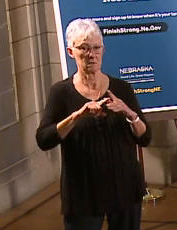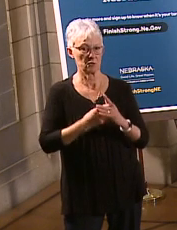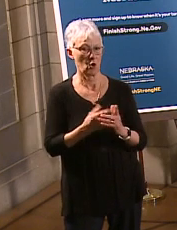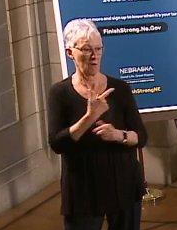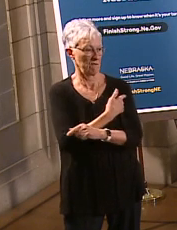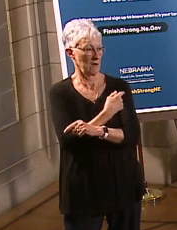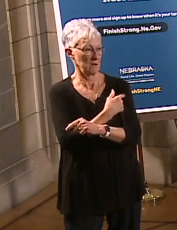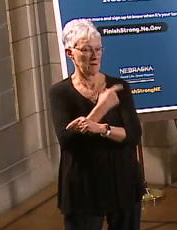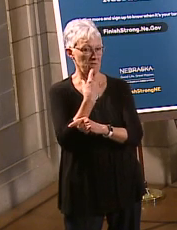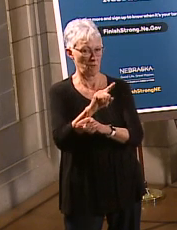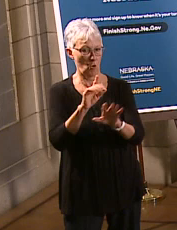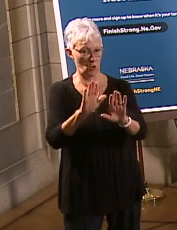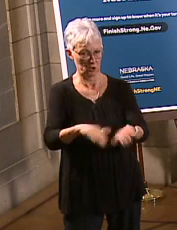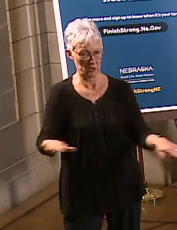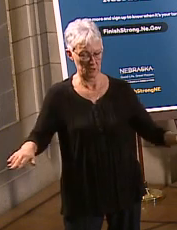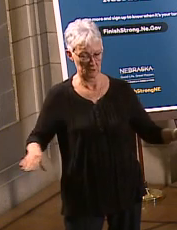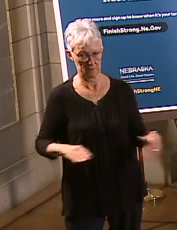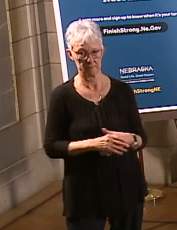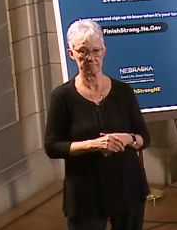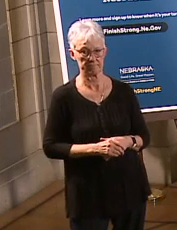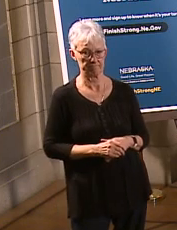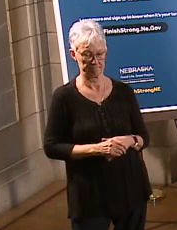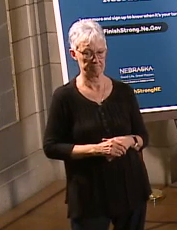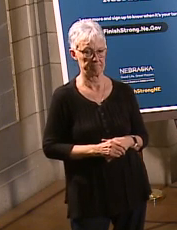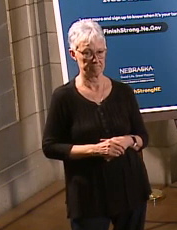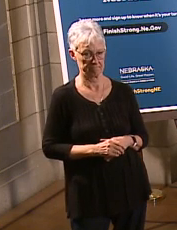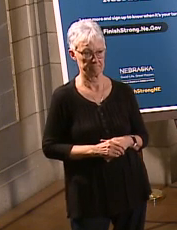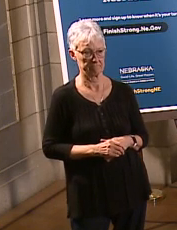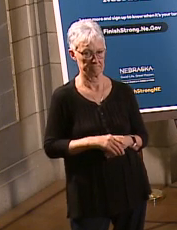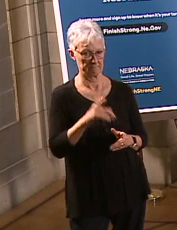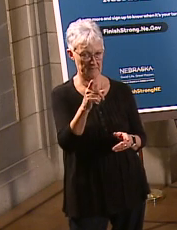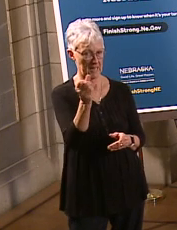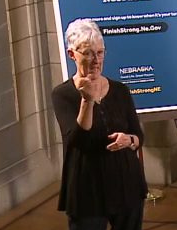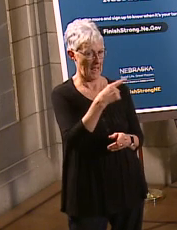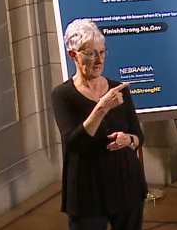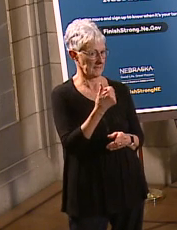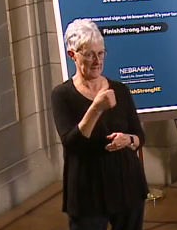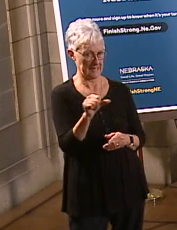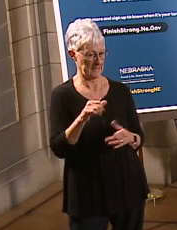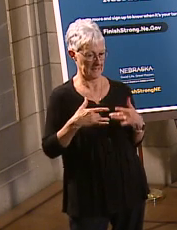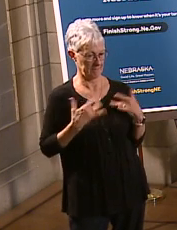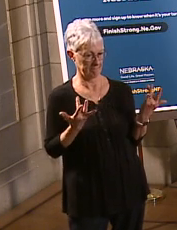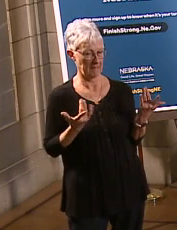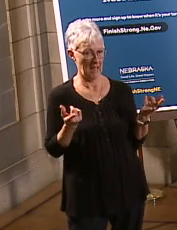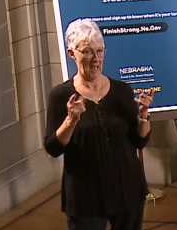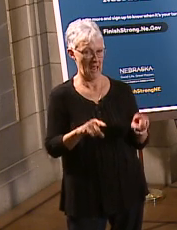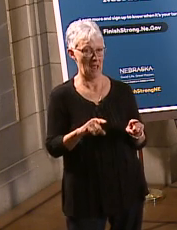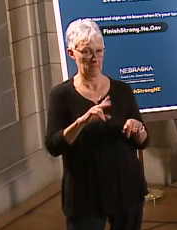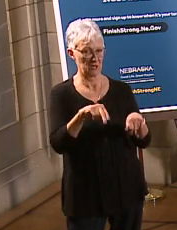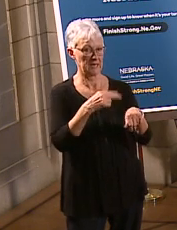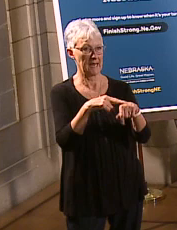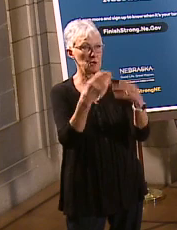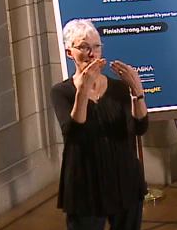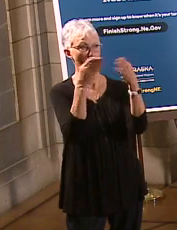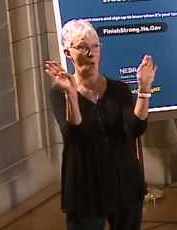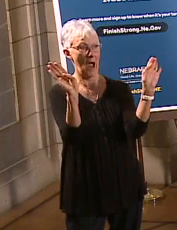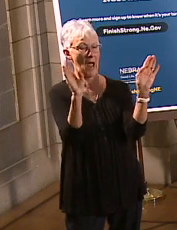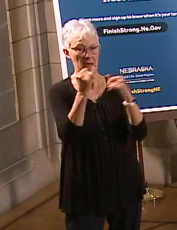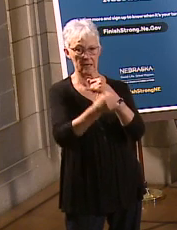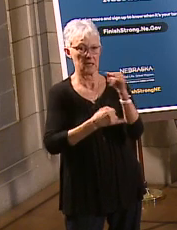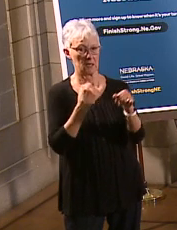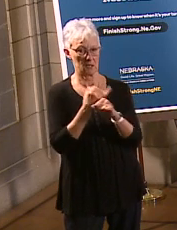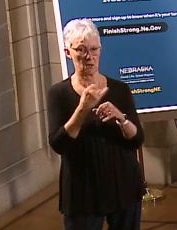children? So Andrew asked about, are there studies or are there anything going on right now nationwide or internationally